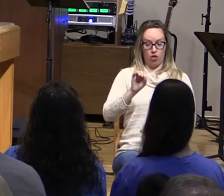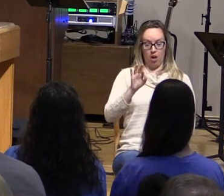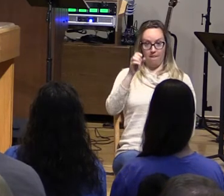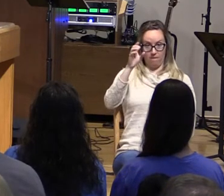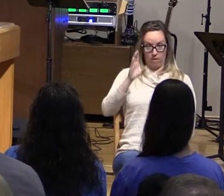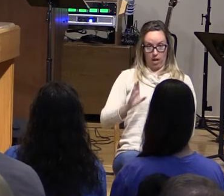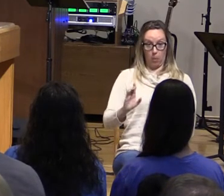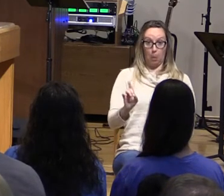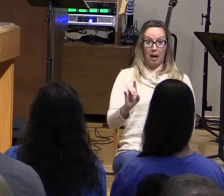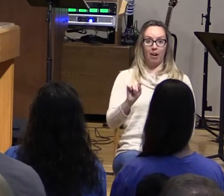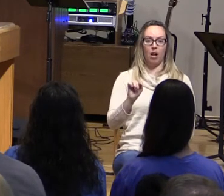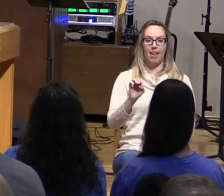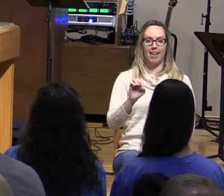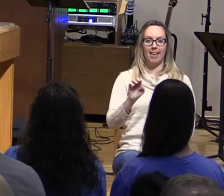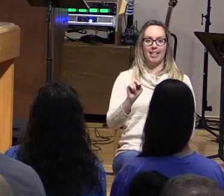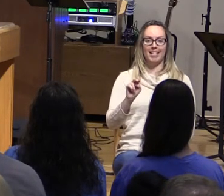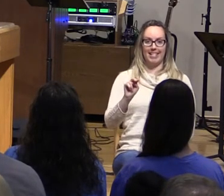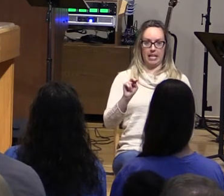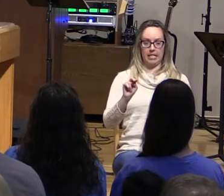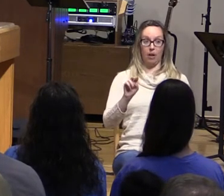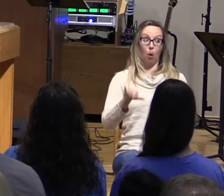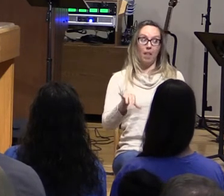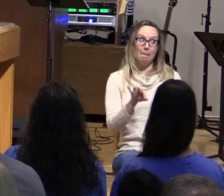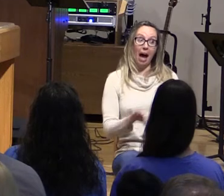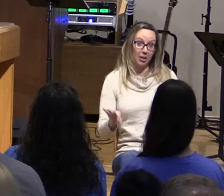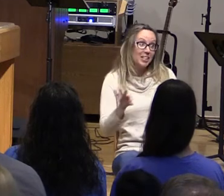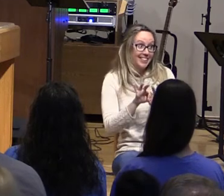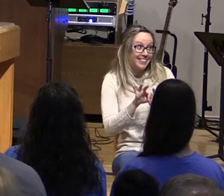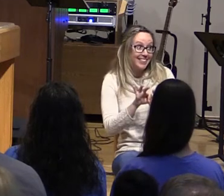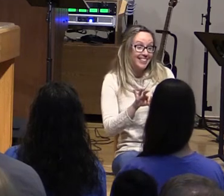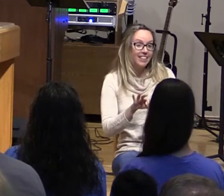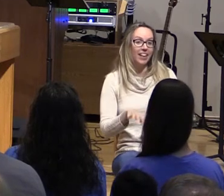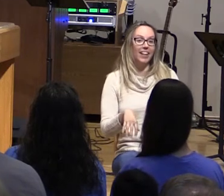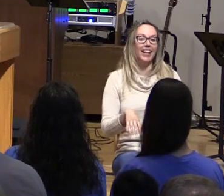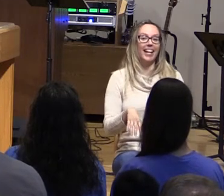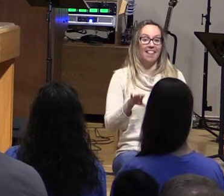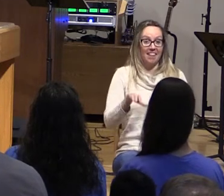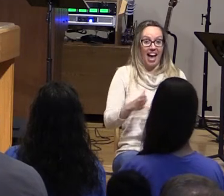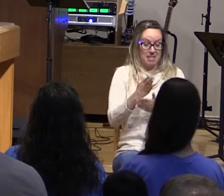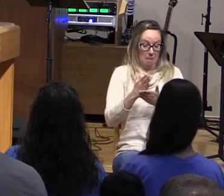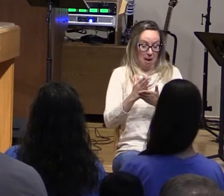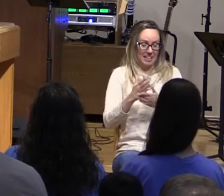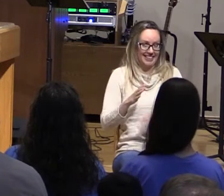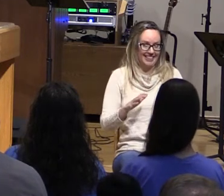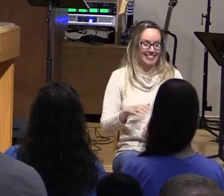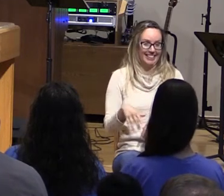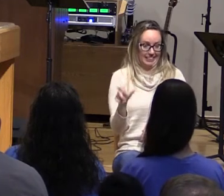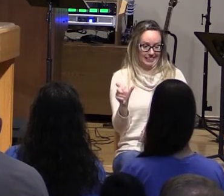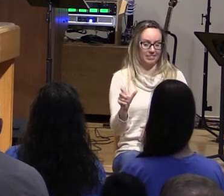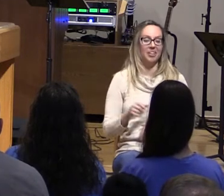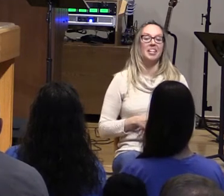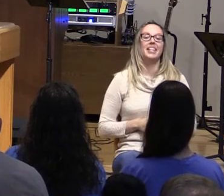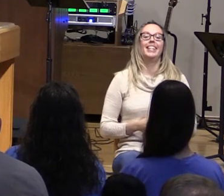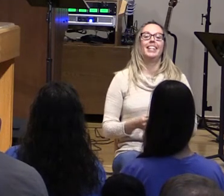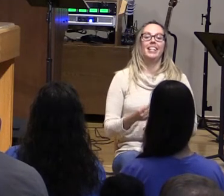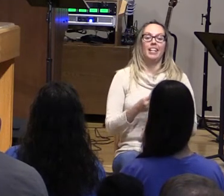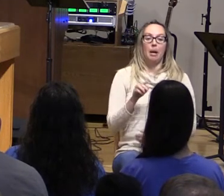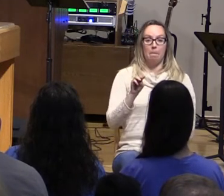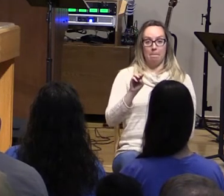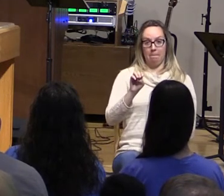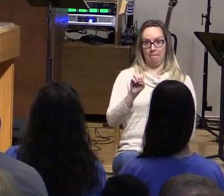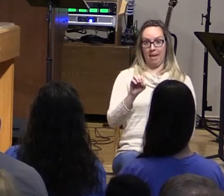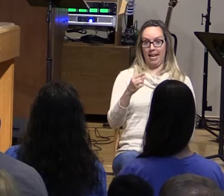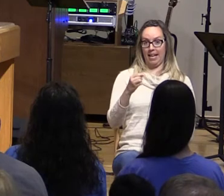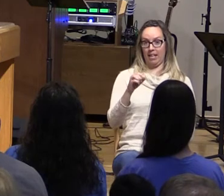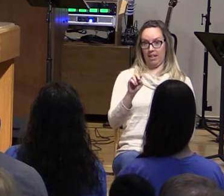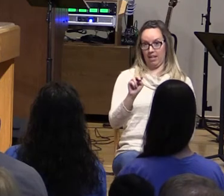Cleveland, Tennessee. That matters, believe it or not, the last part of that. And she has been